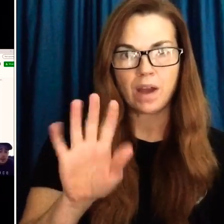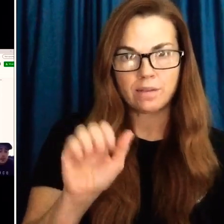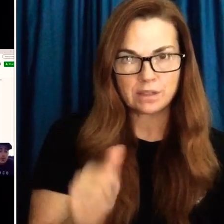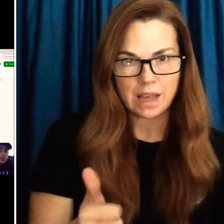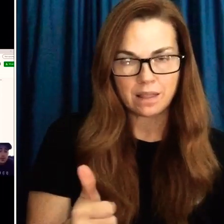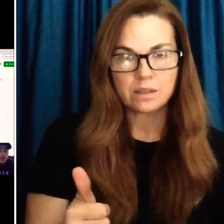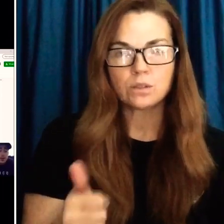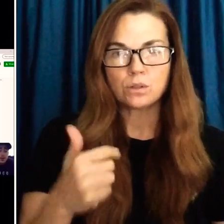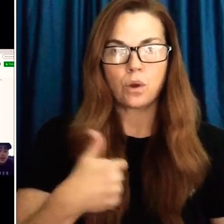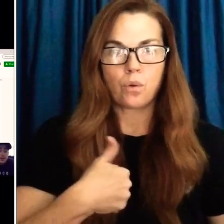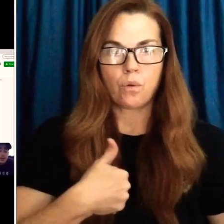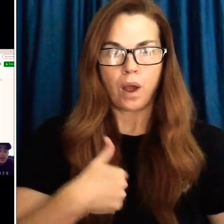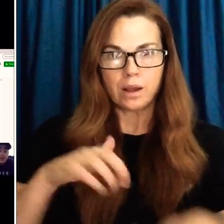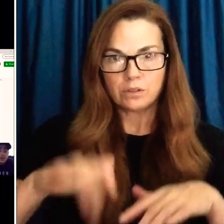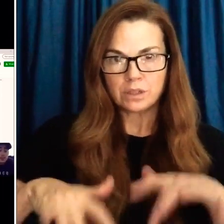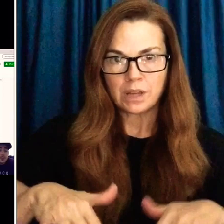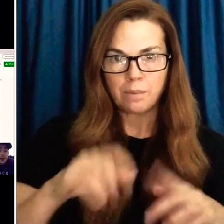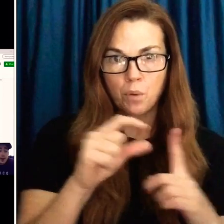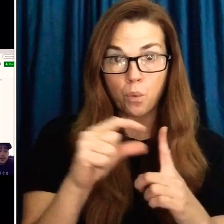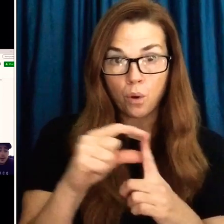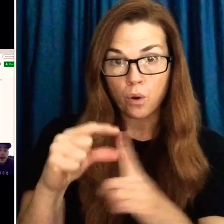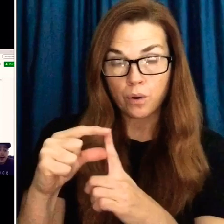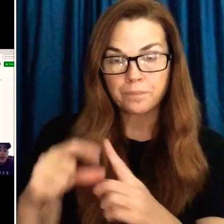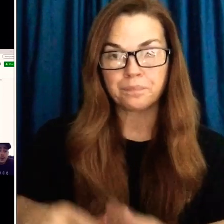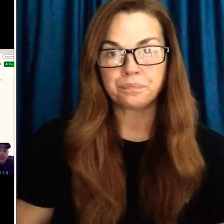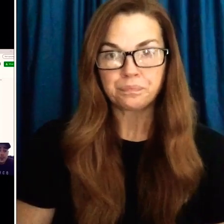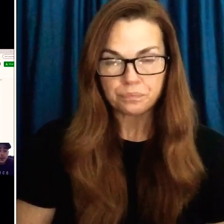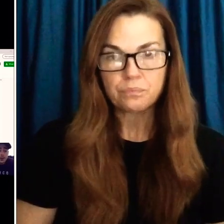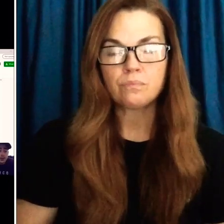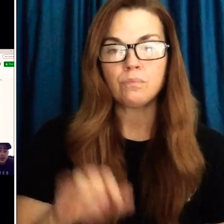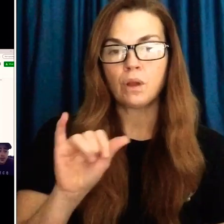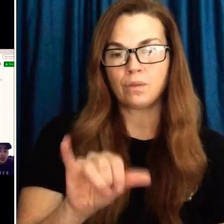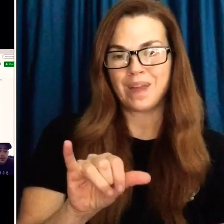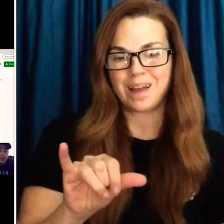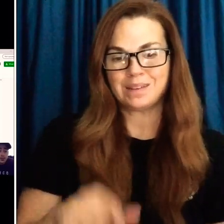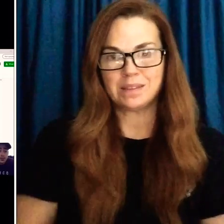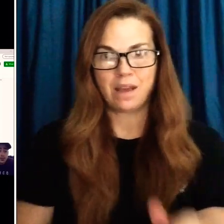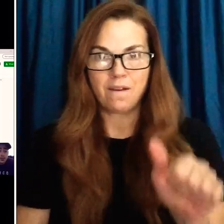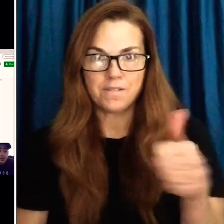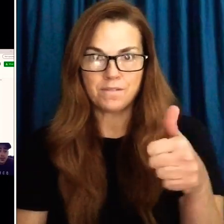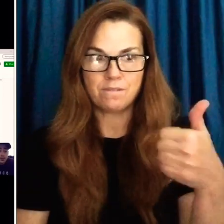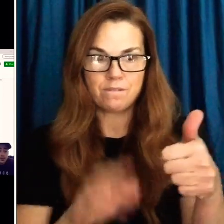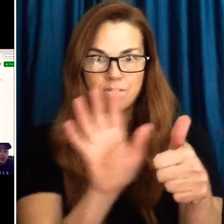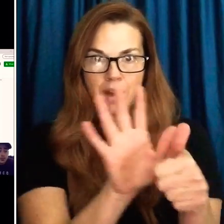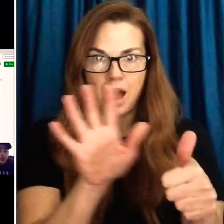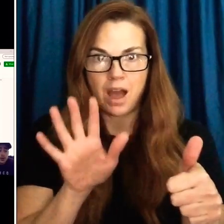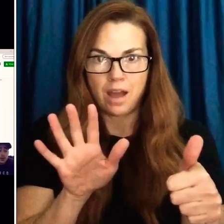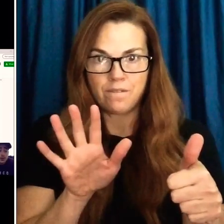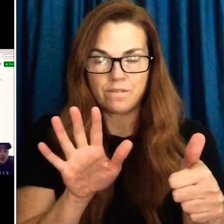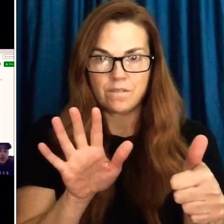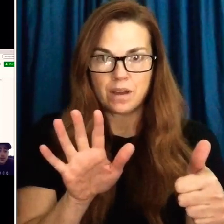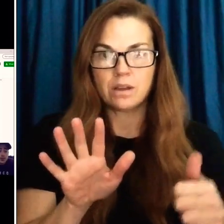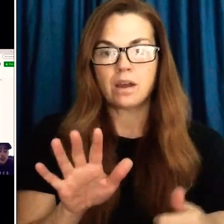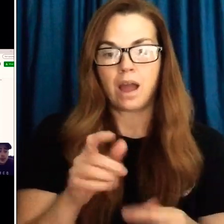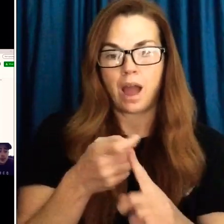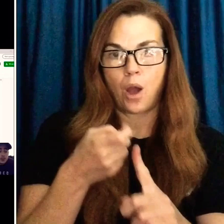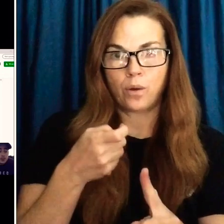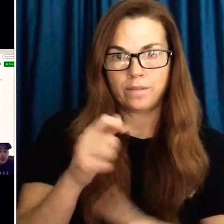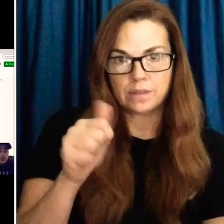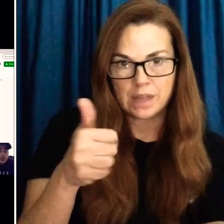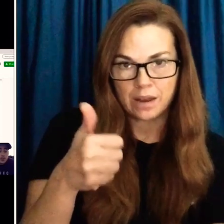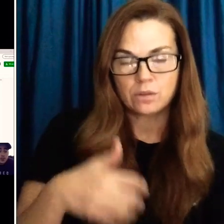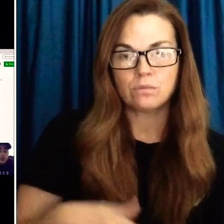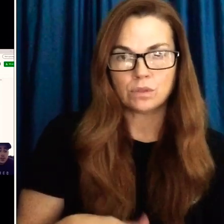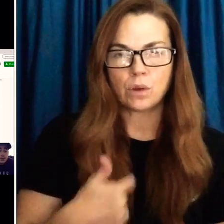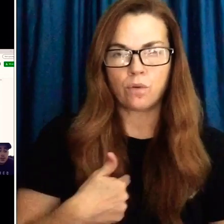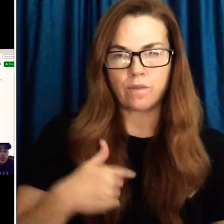And so 5/10 is 5 out of 10. So when I'm looking at this, there's 1,